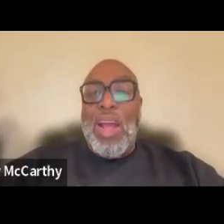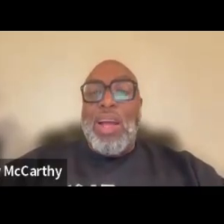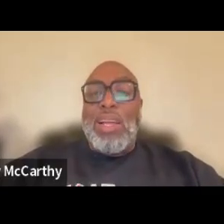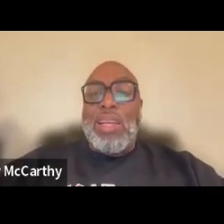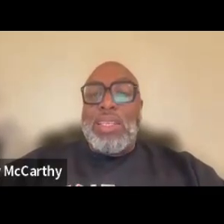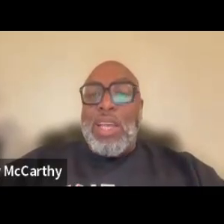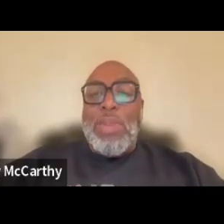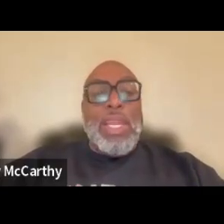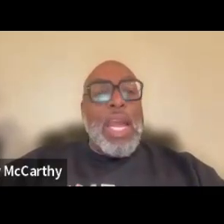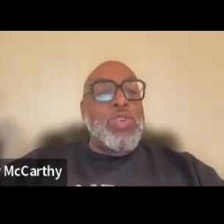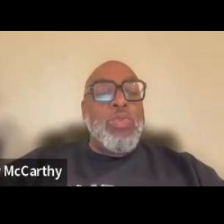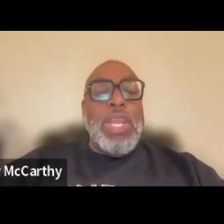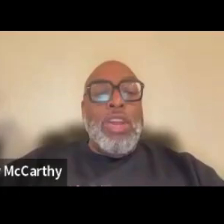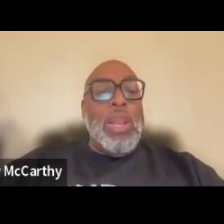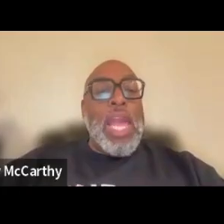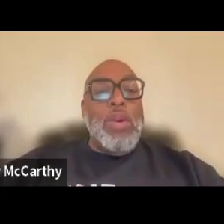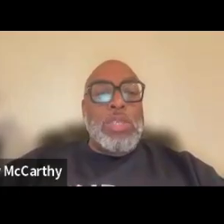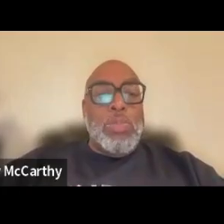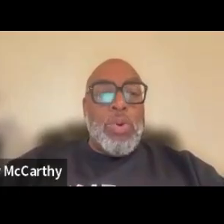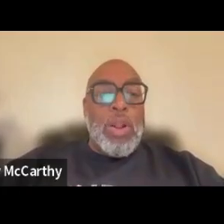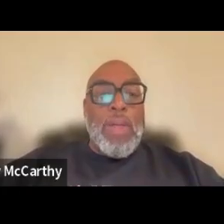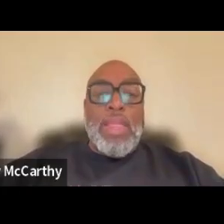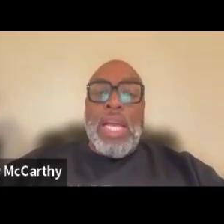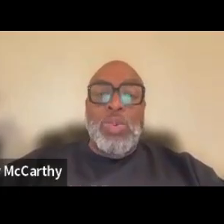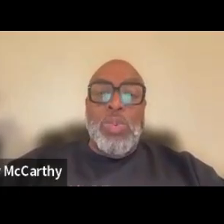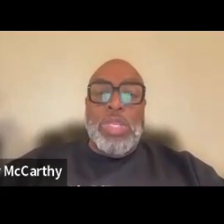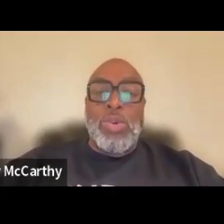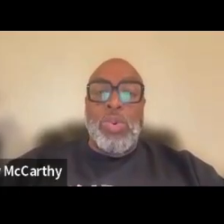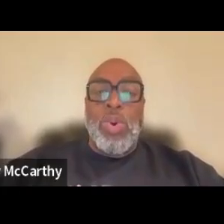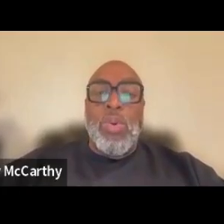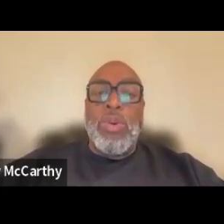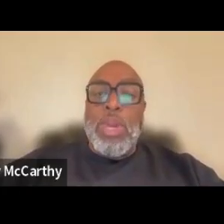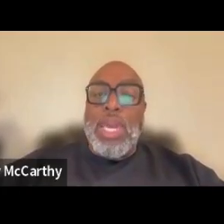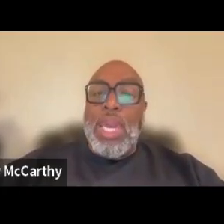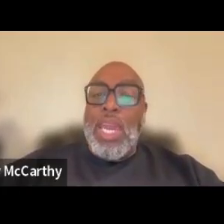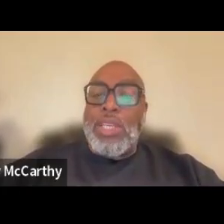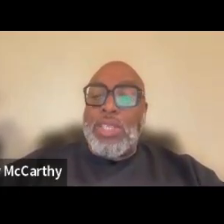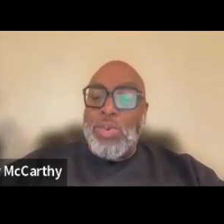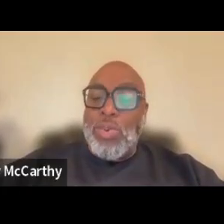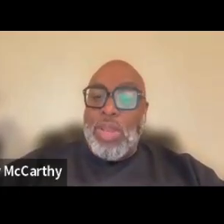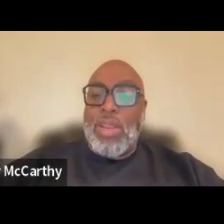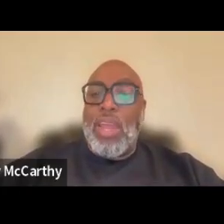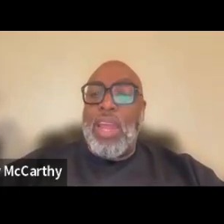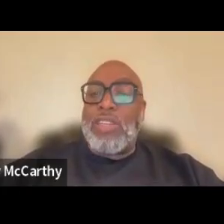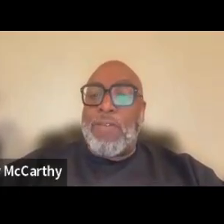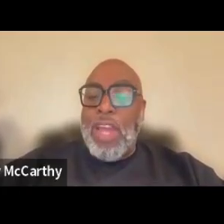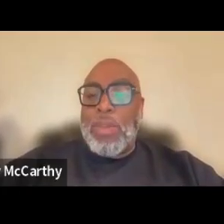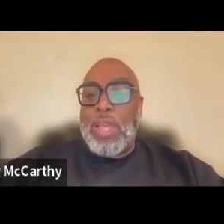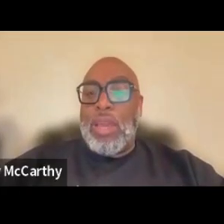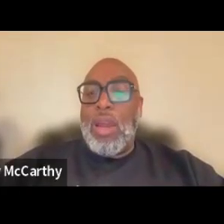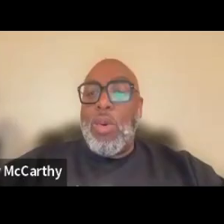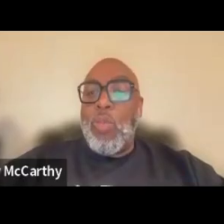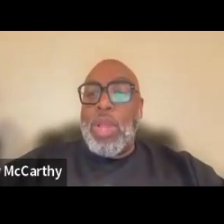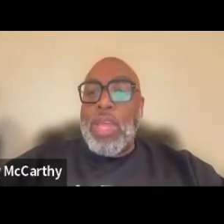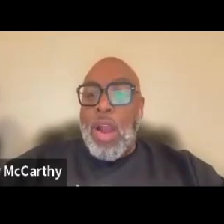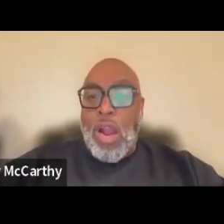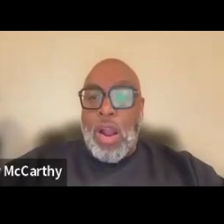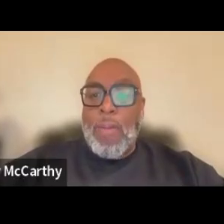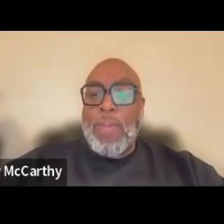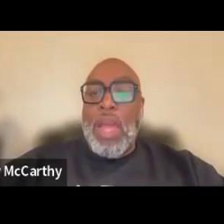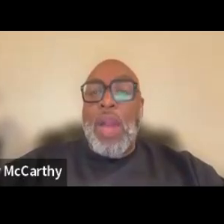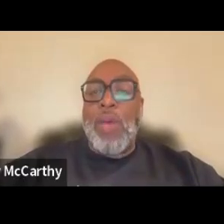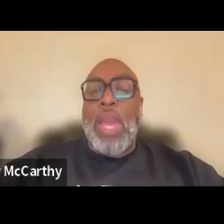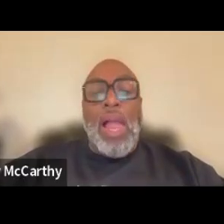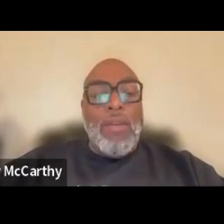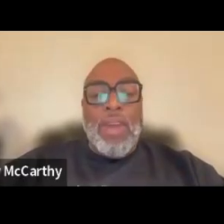conversation. Some need extra reading or language support. And that's what we do. We meet each student, each family where they